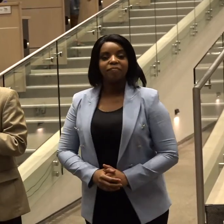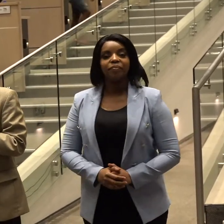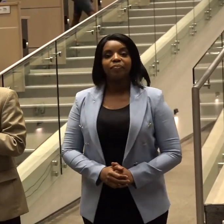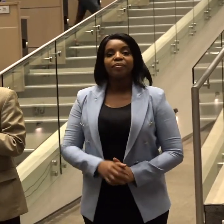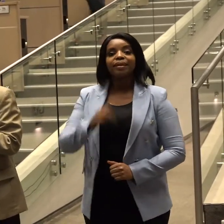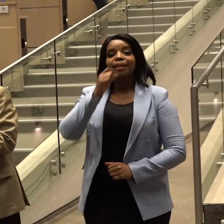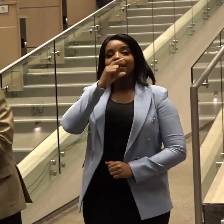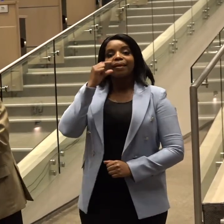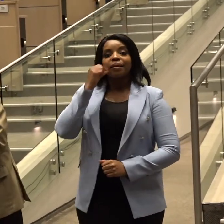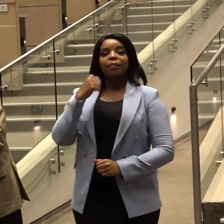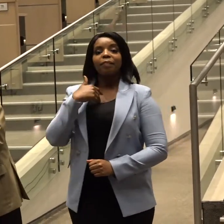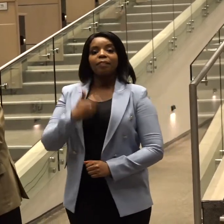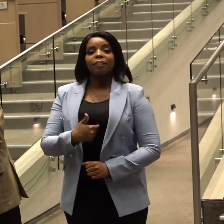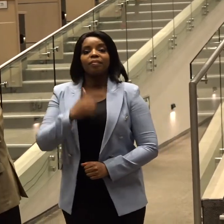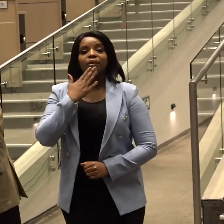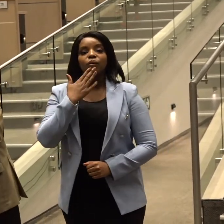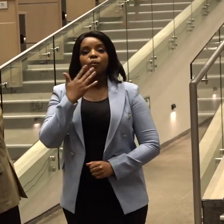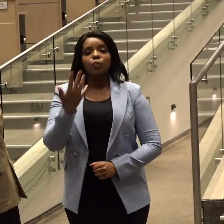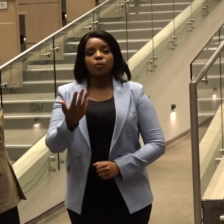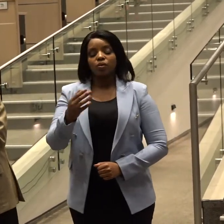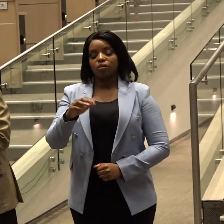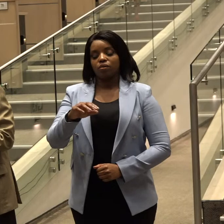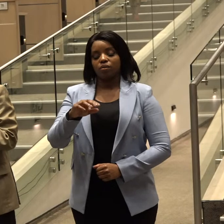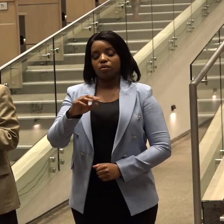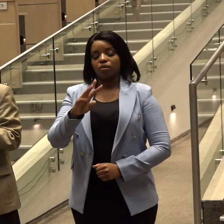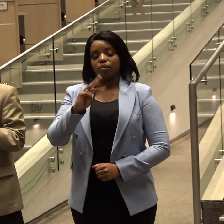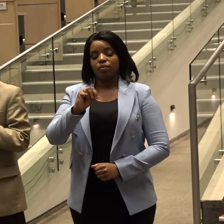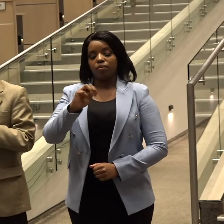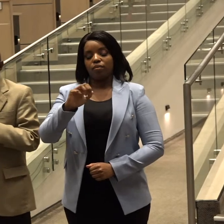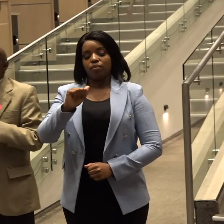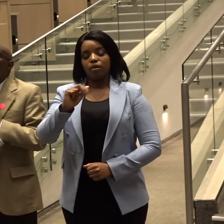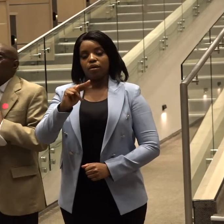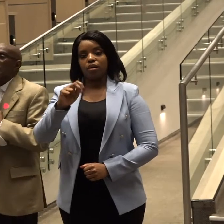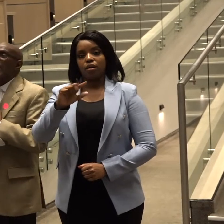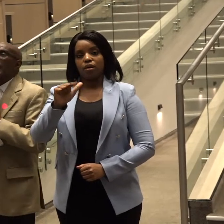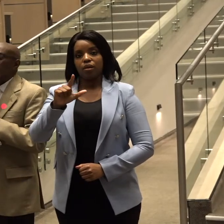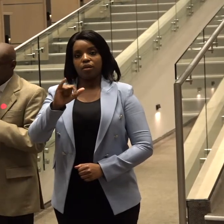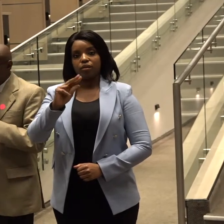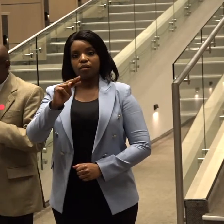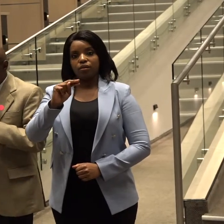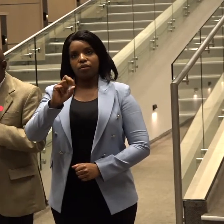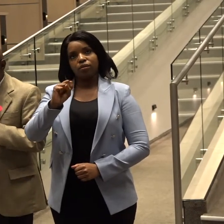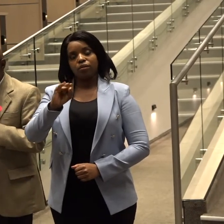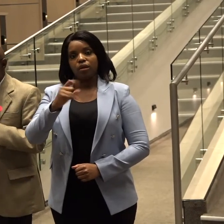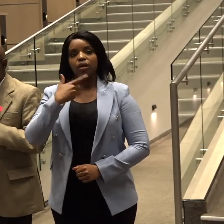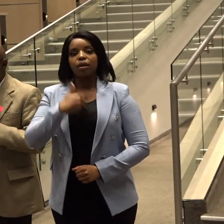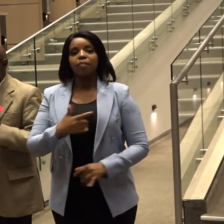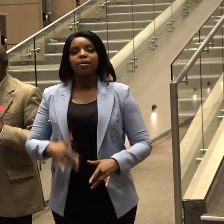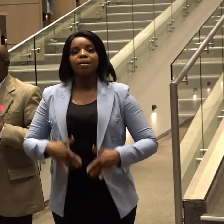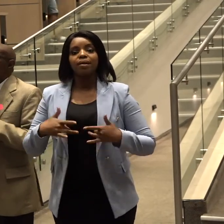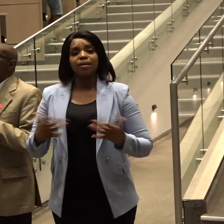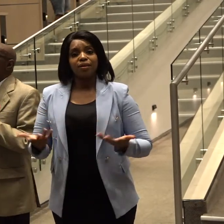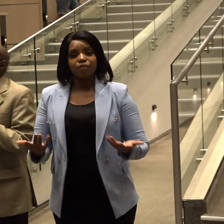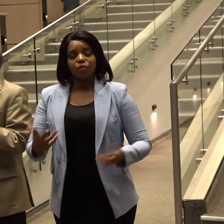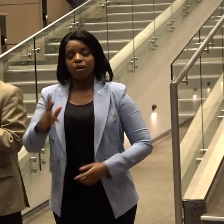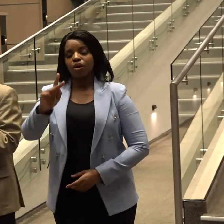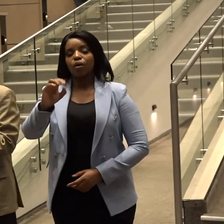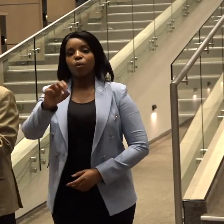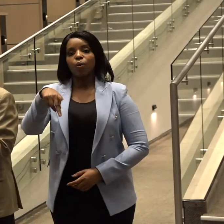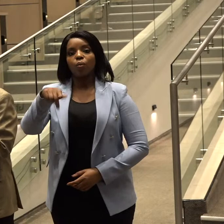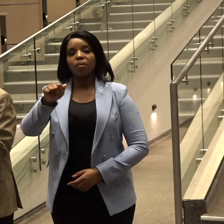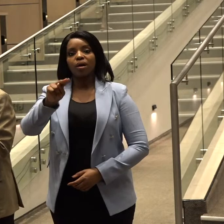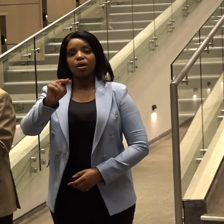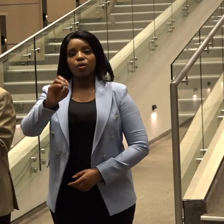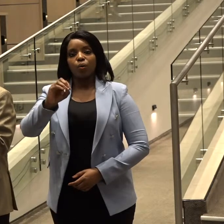my name is manganese penny I'm staying at copano we